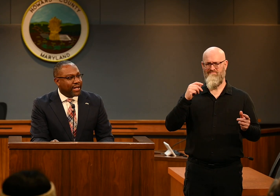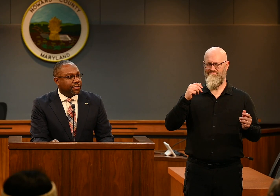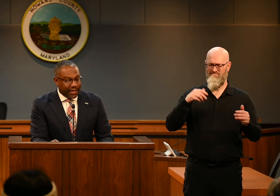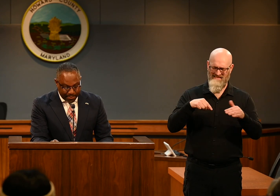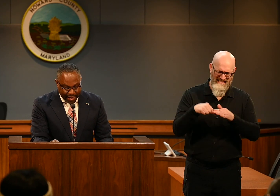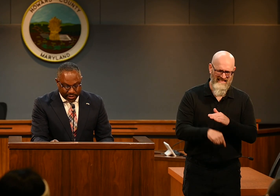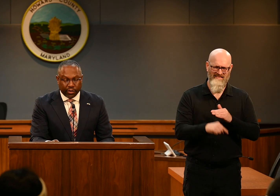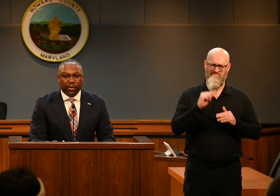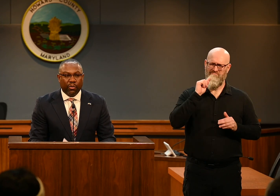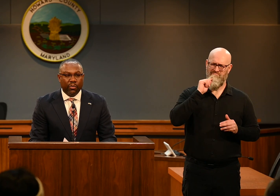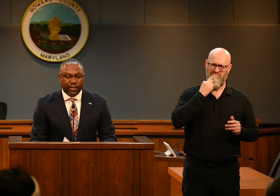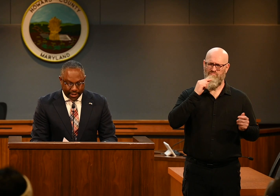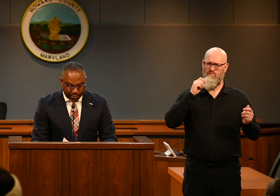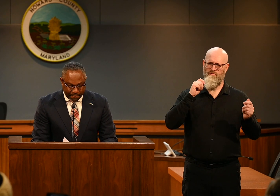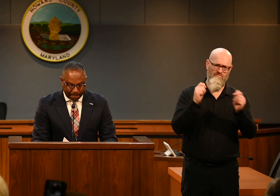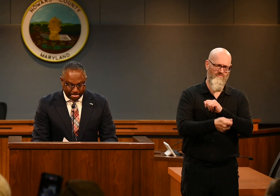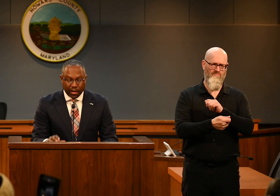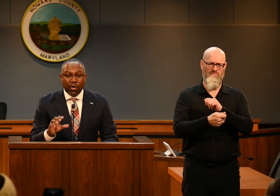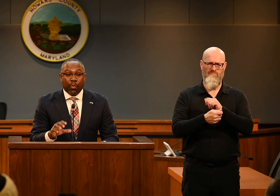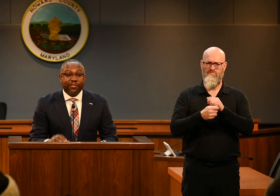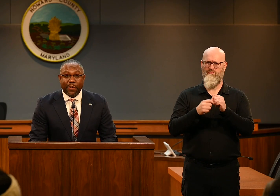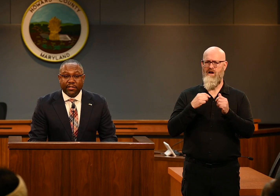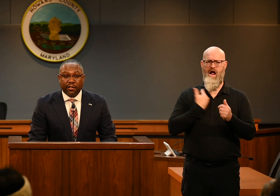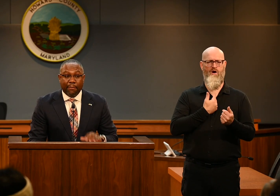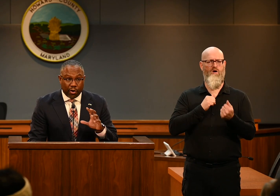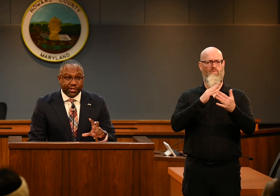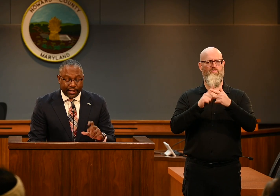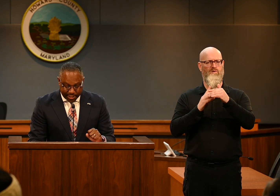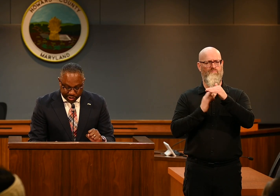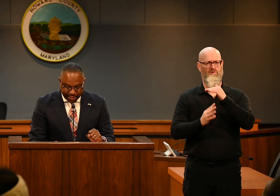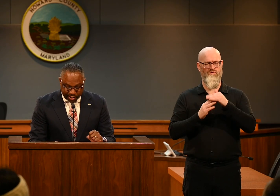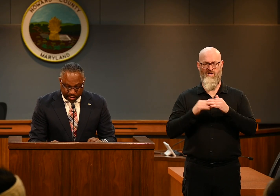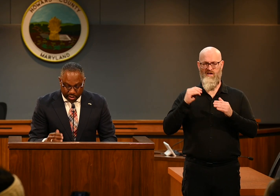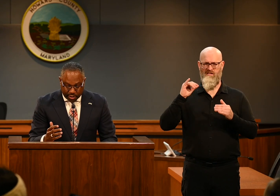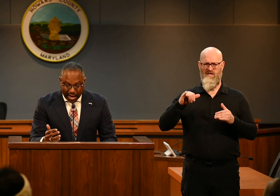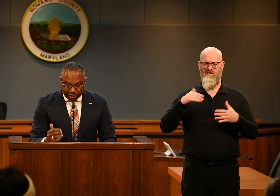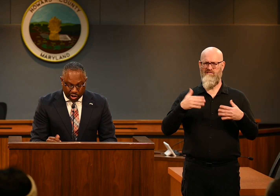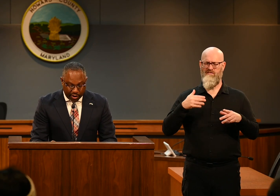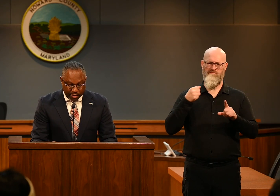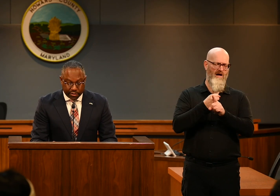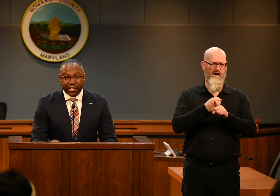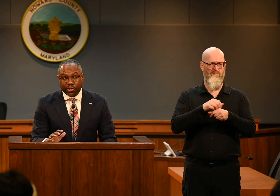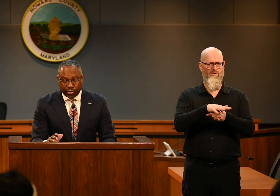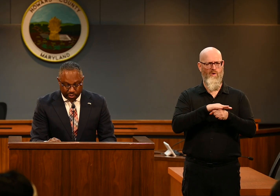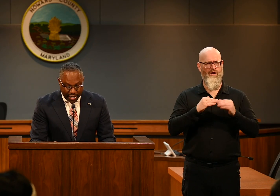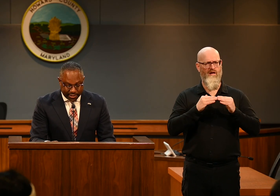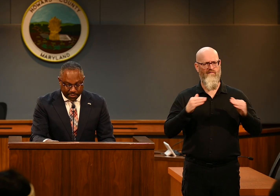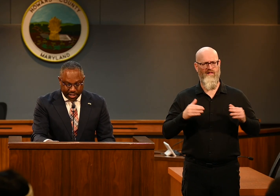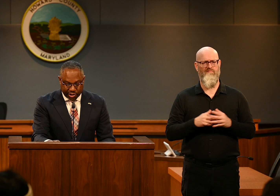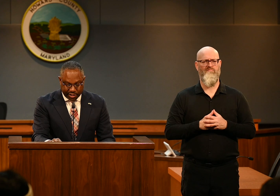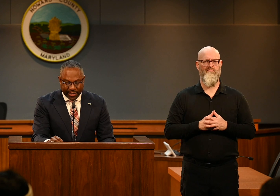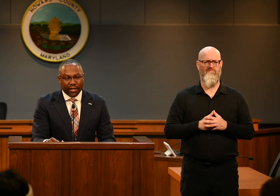its aggressive impact on the local level. With respect to emergency legislation, our charter, Section